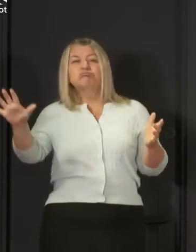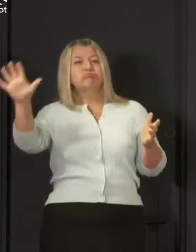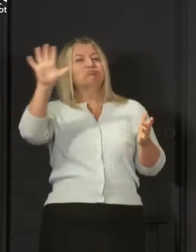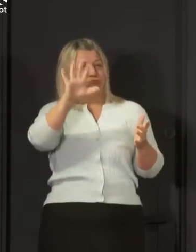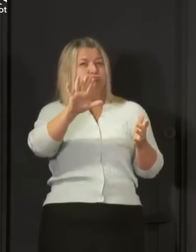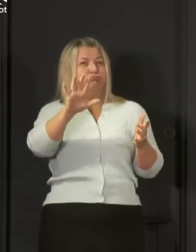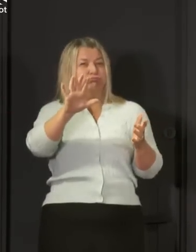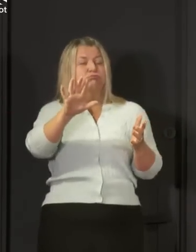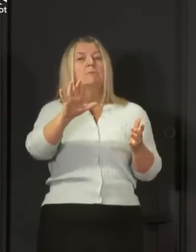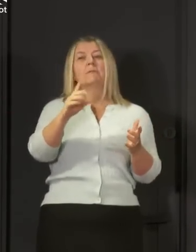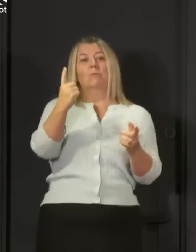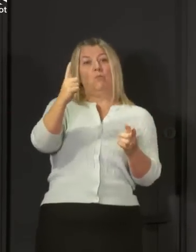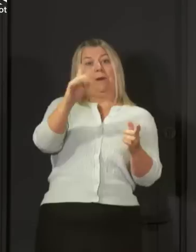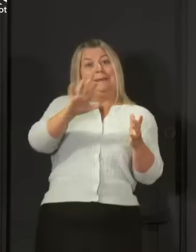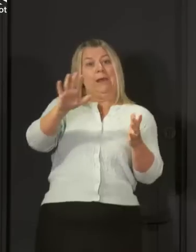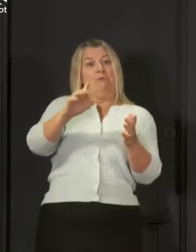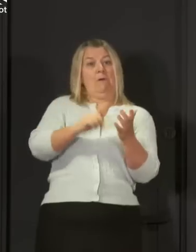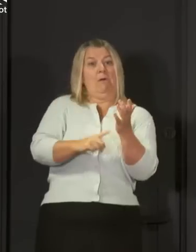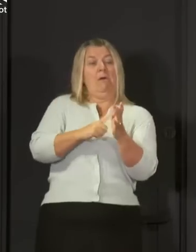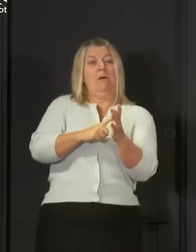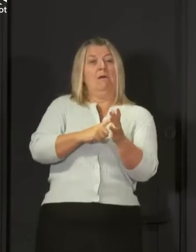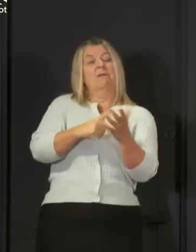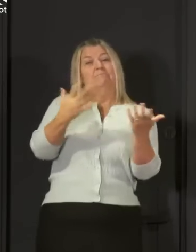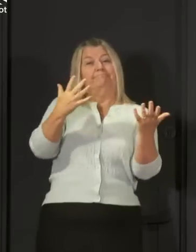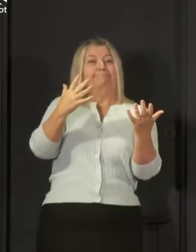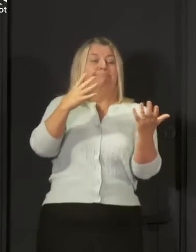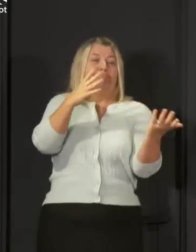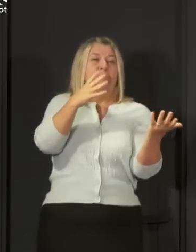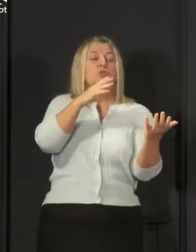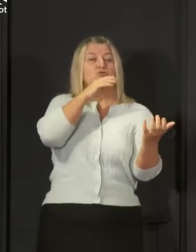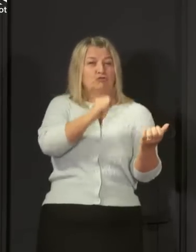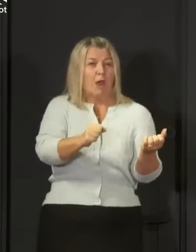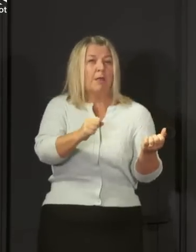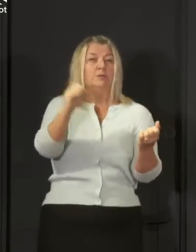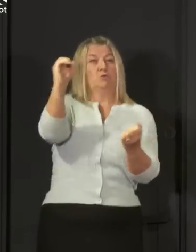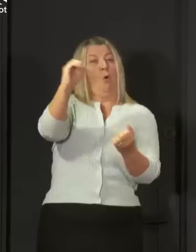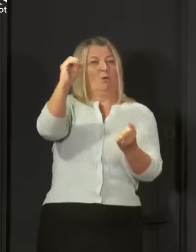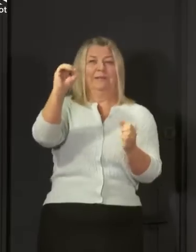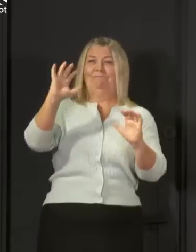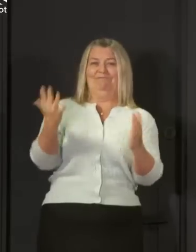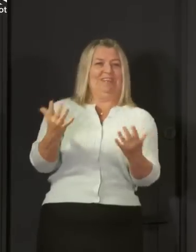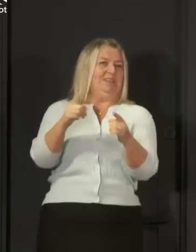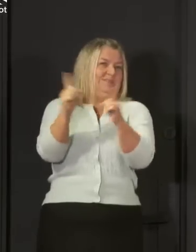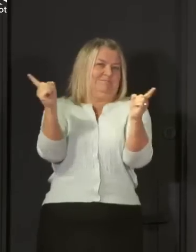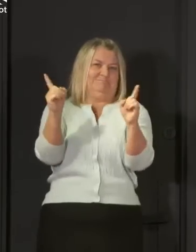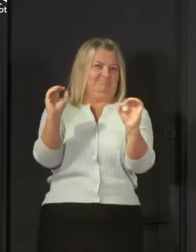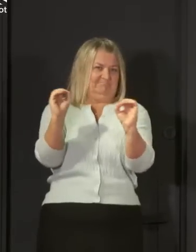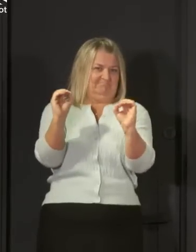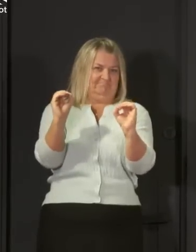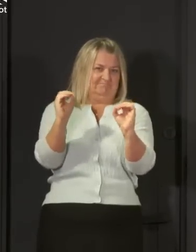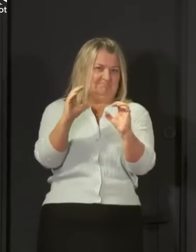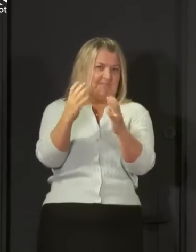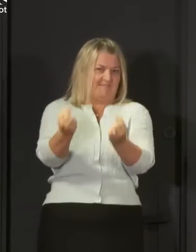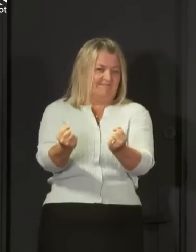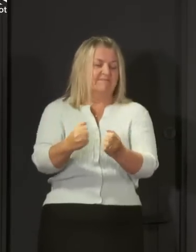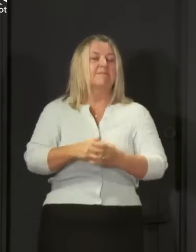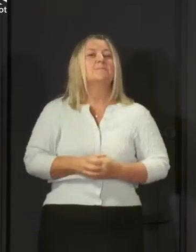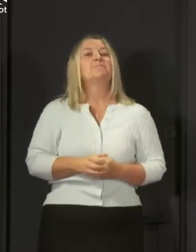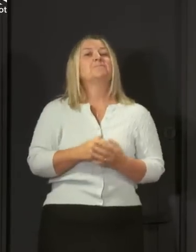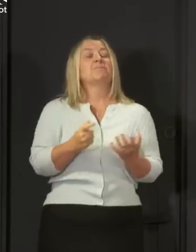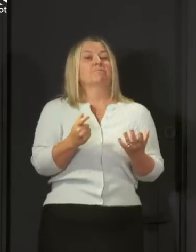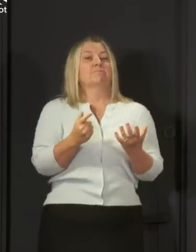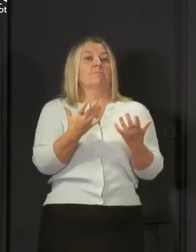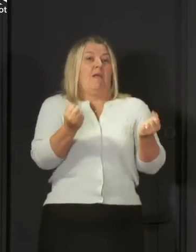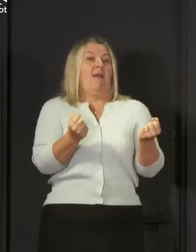without cases today are Orkney and Shetland. I can also confirm that 487 people are currently in hospital,